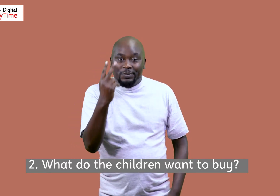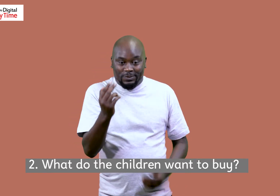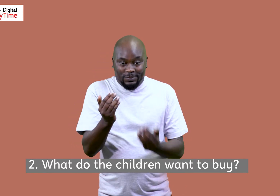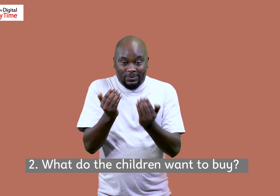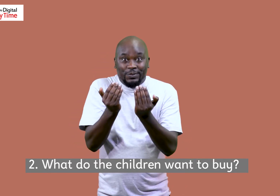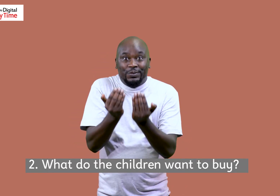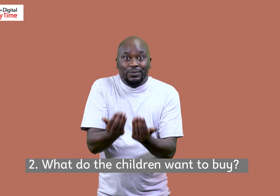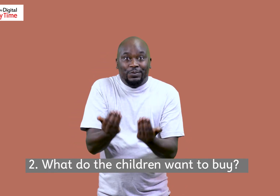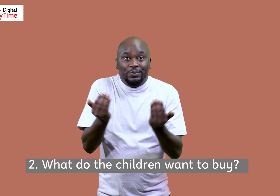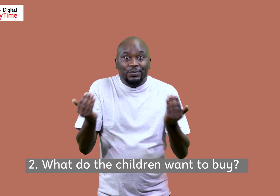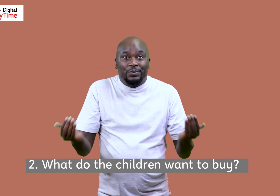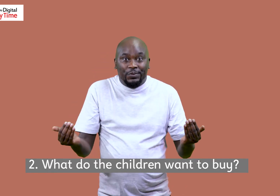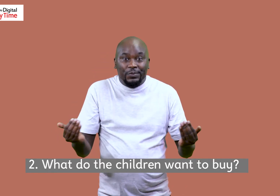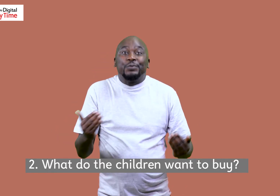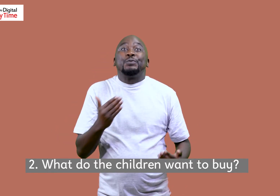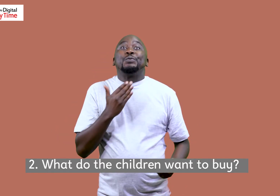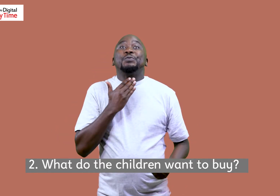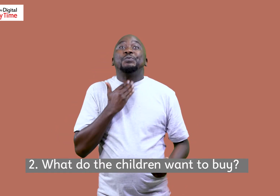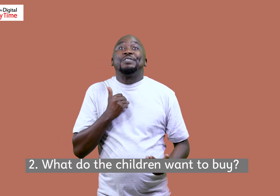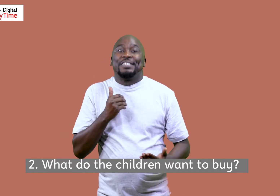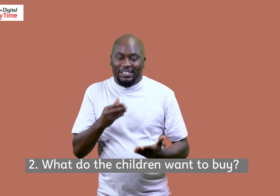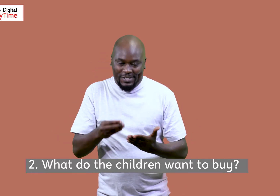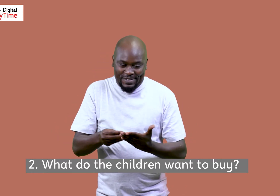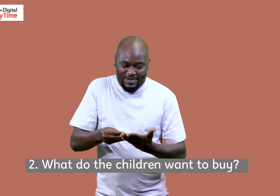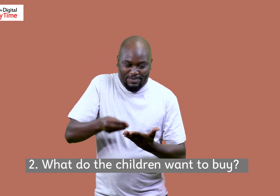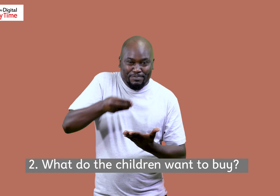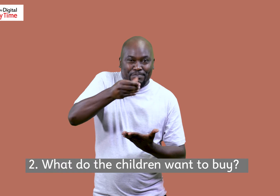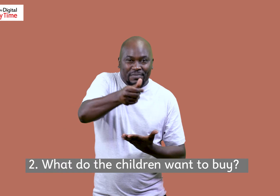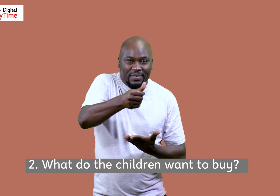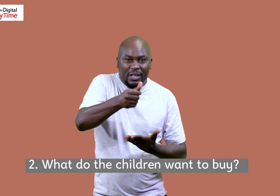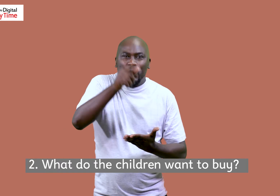Number 2. What do the children want to buy?